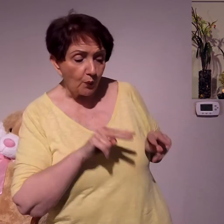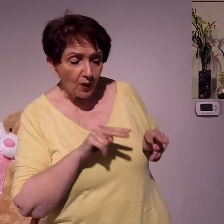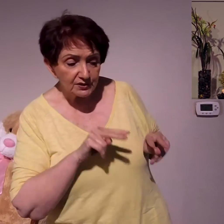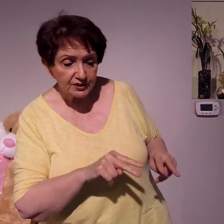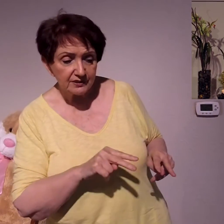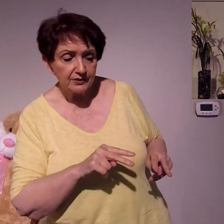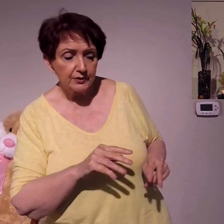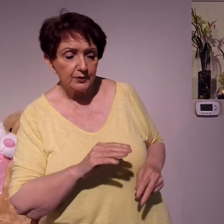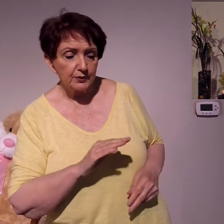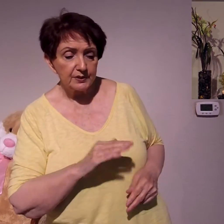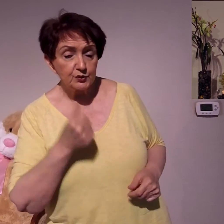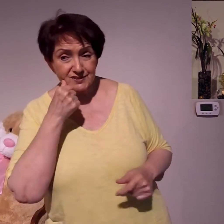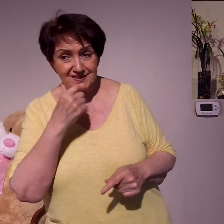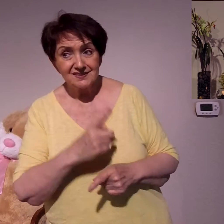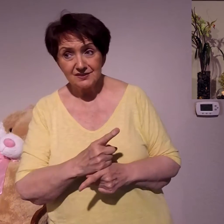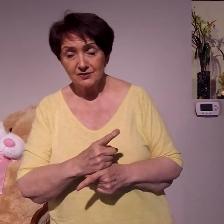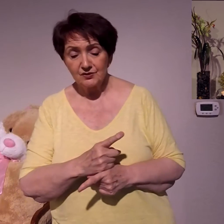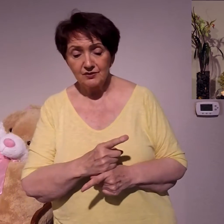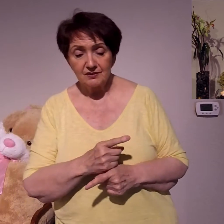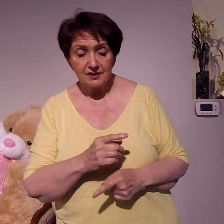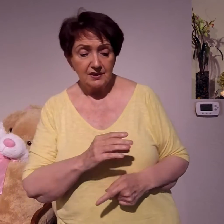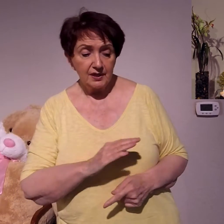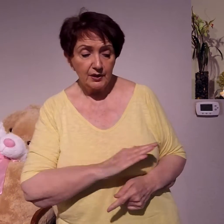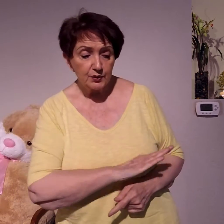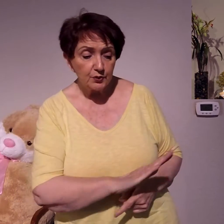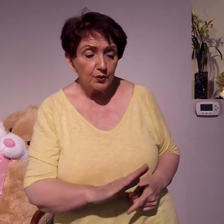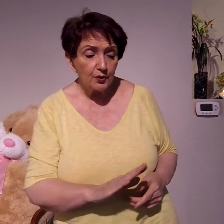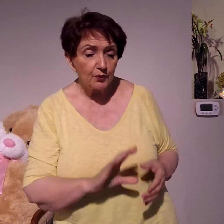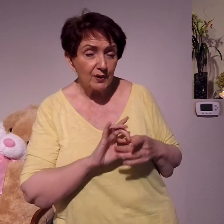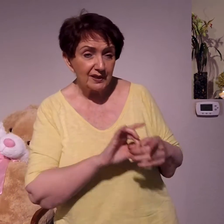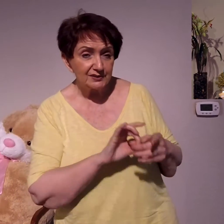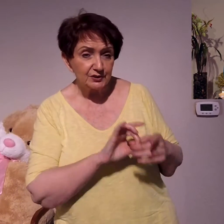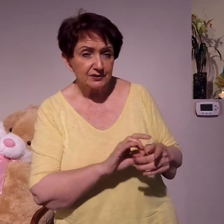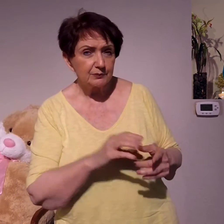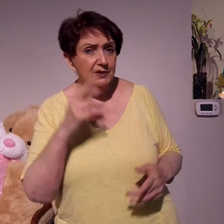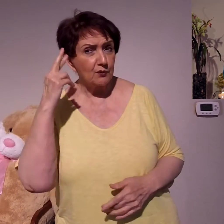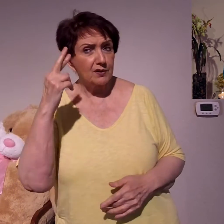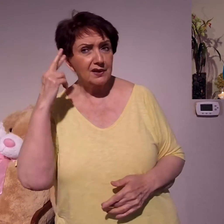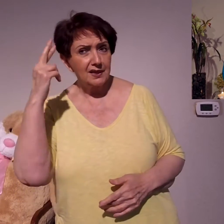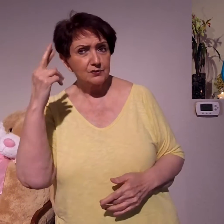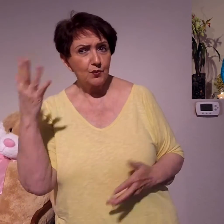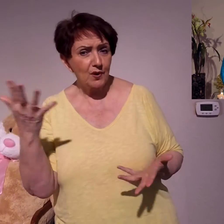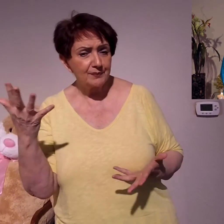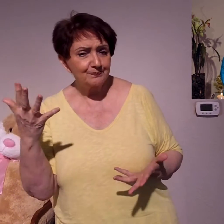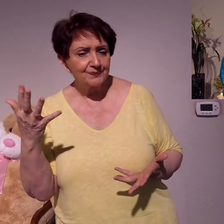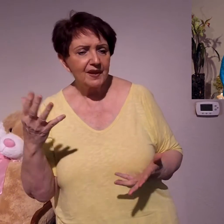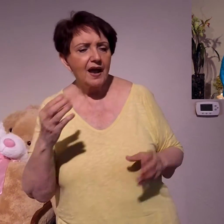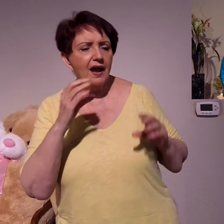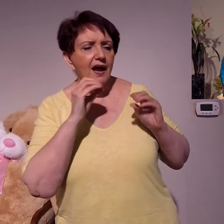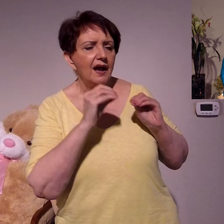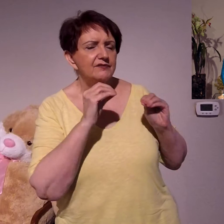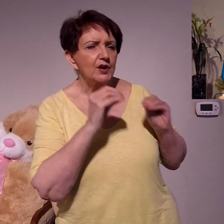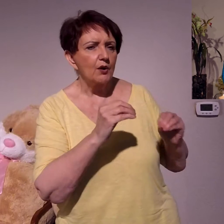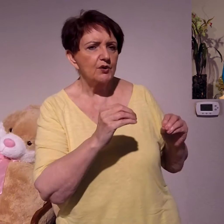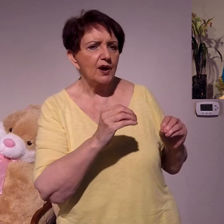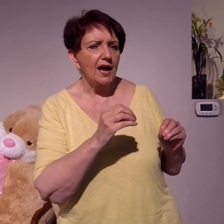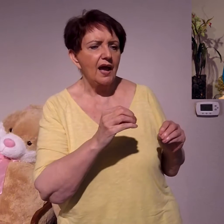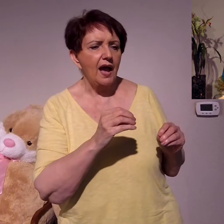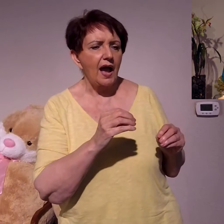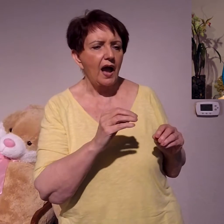your sister in your relationships," she said, "what I realize is that I've taught you how to abdicate."